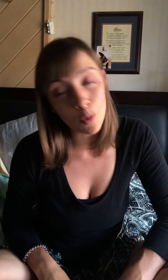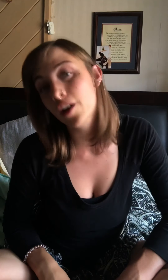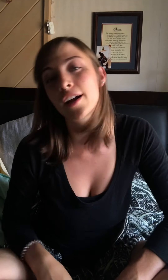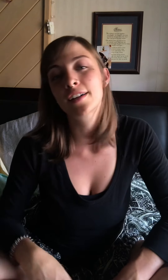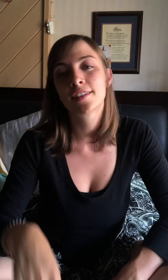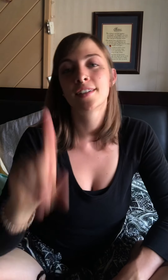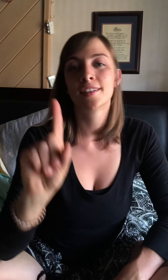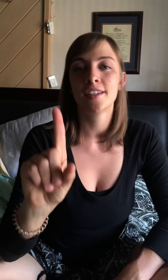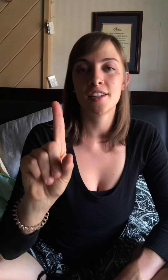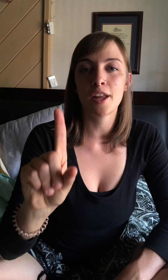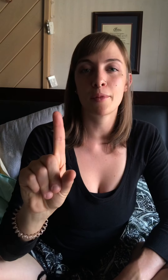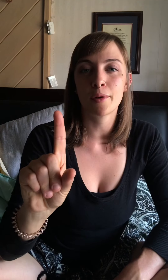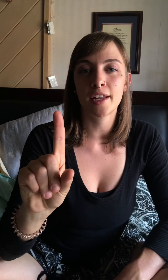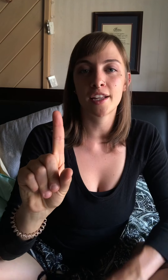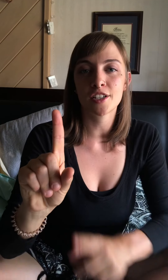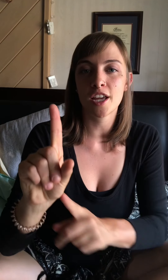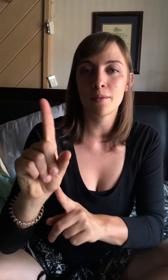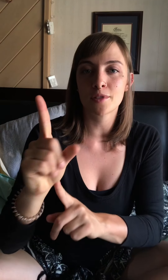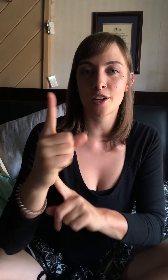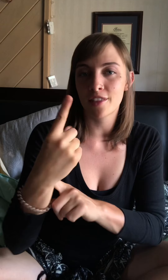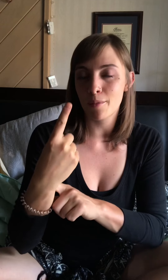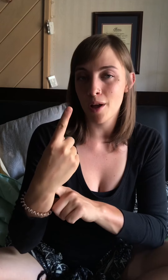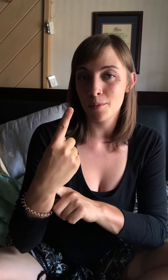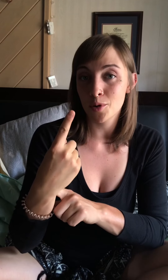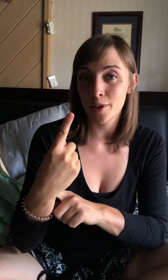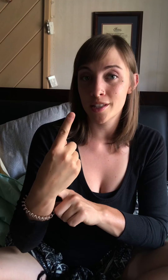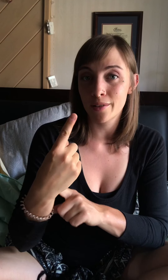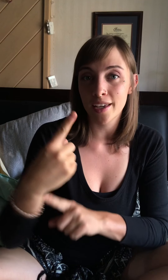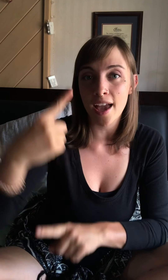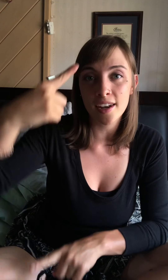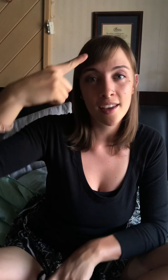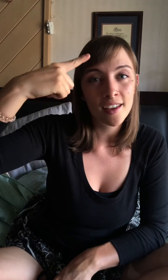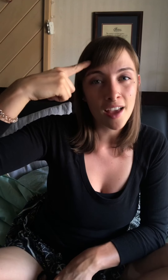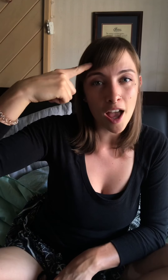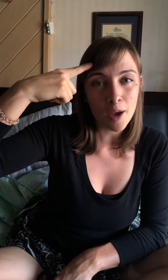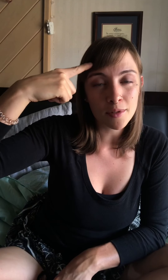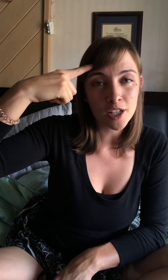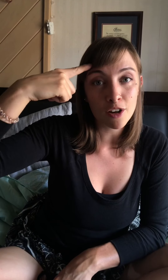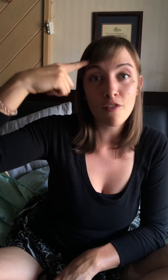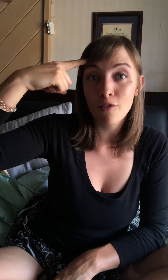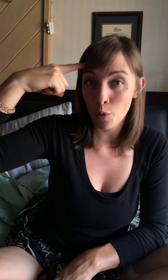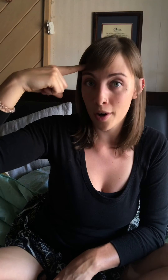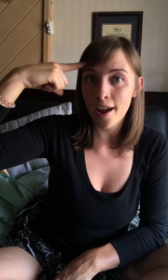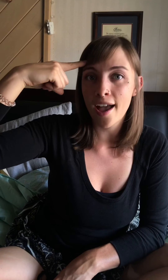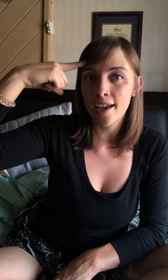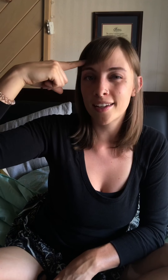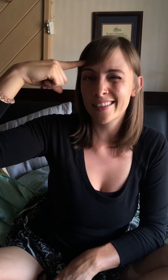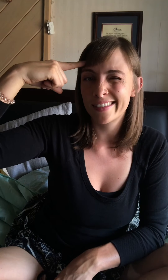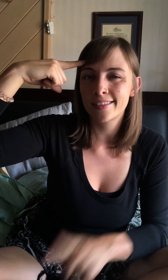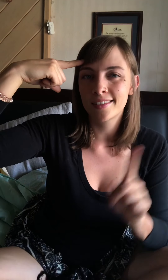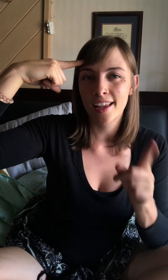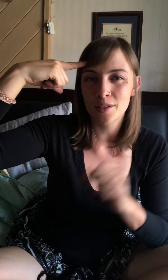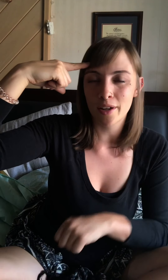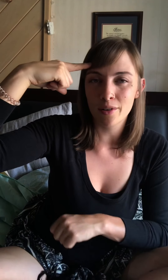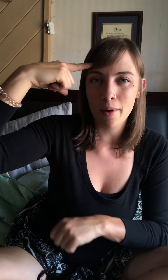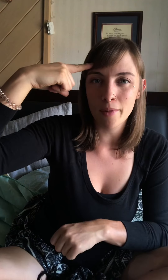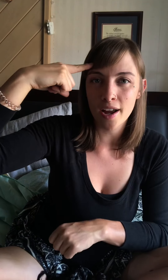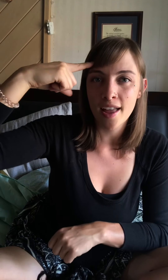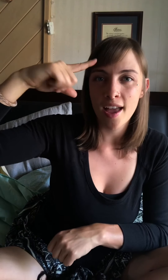for number 1 hand shape, turn that palm towards you again, up to your forehead. Nice way to remember. And